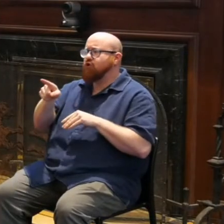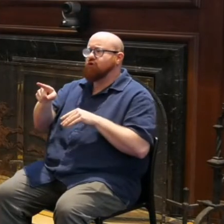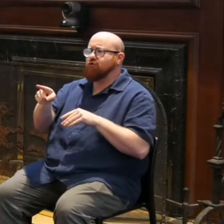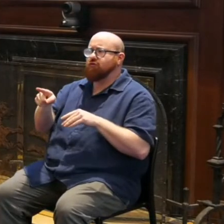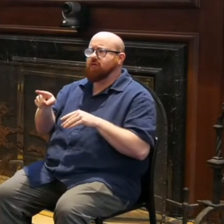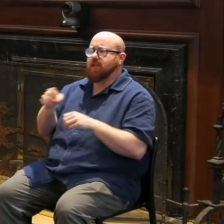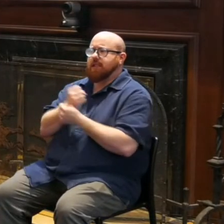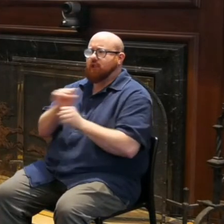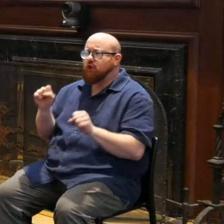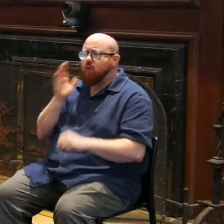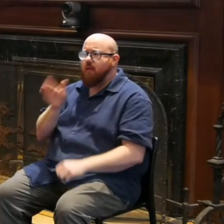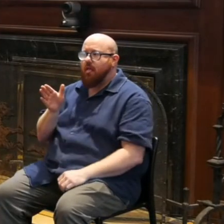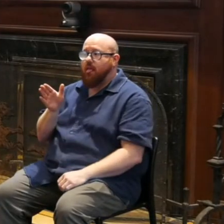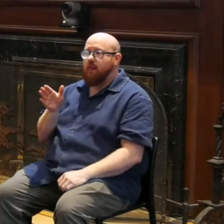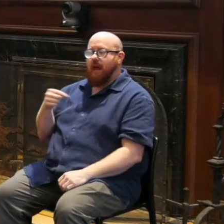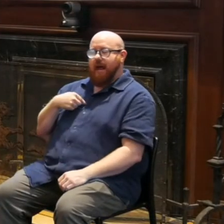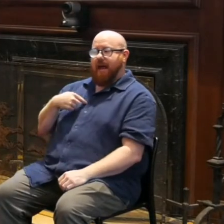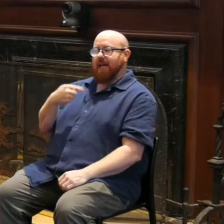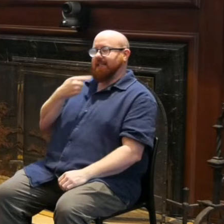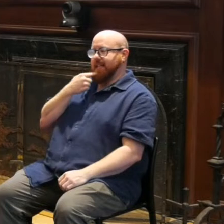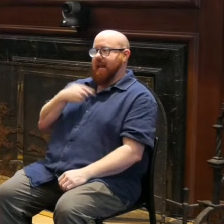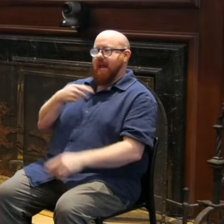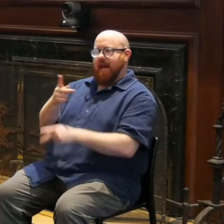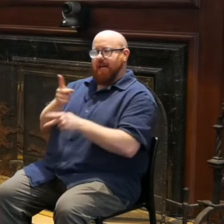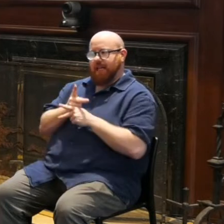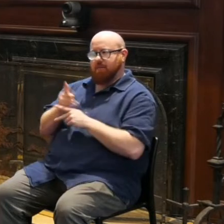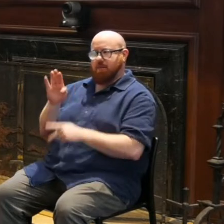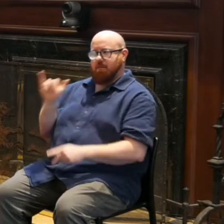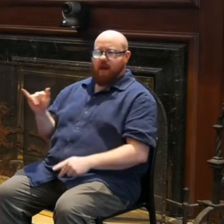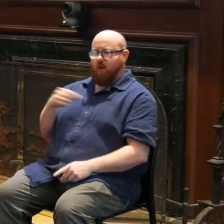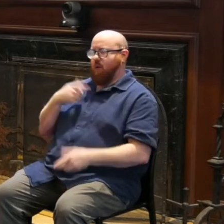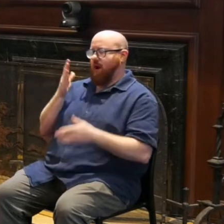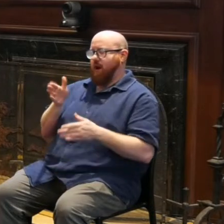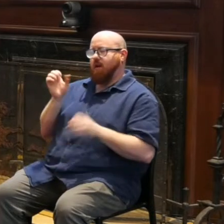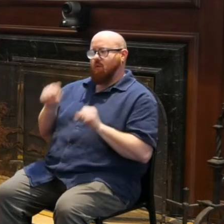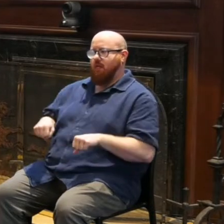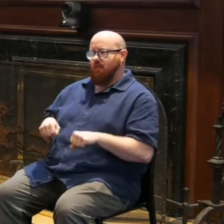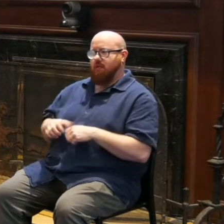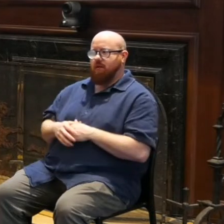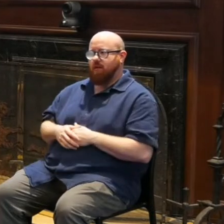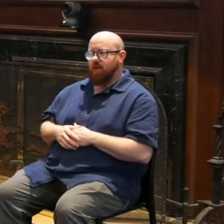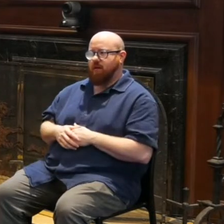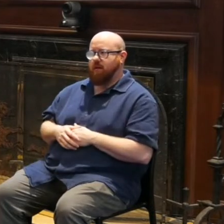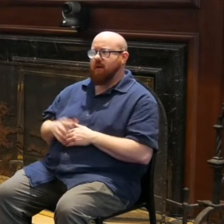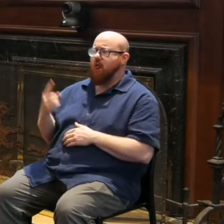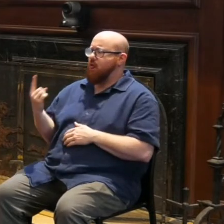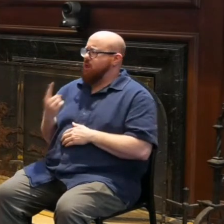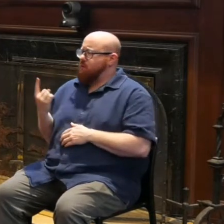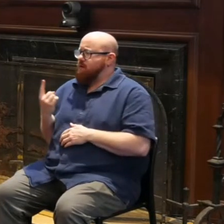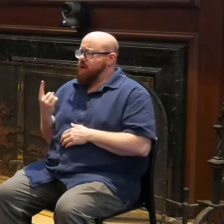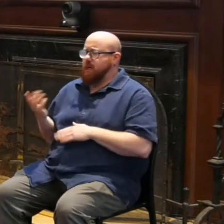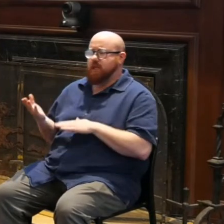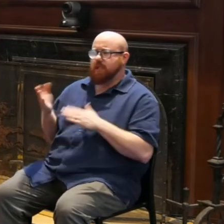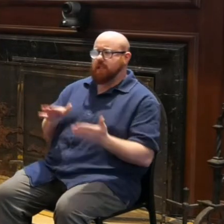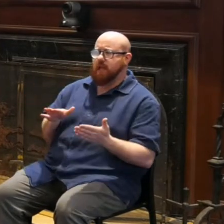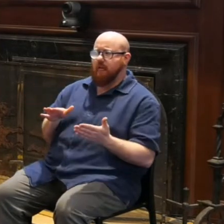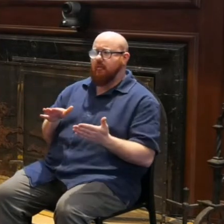at bay what I might. Ill health and indolence, loneliness and death. Ha, ha,